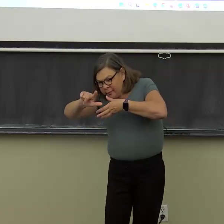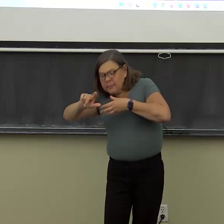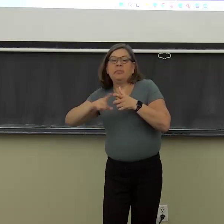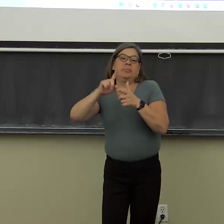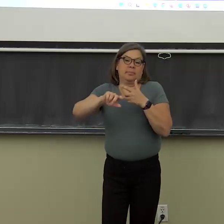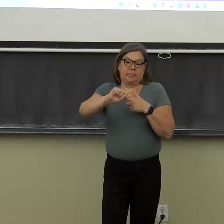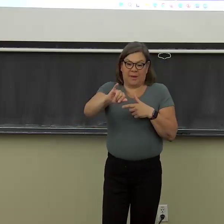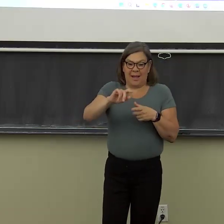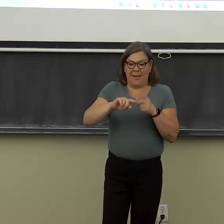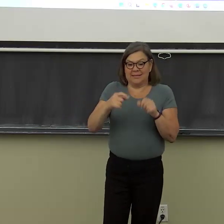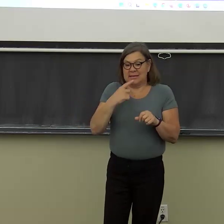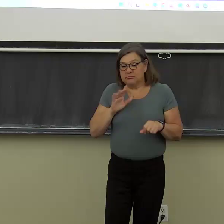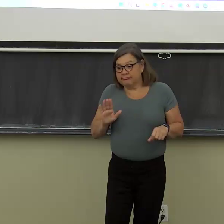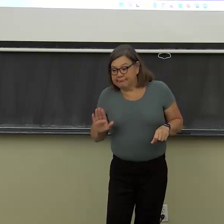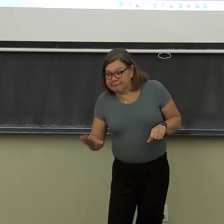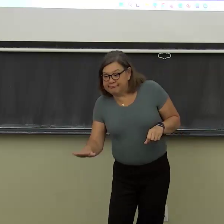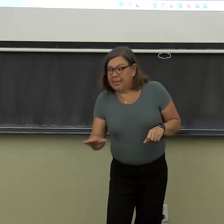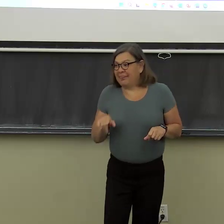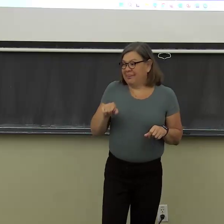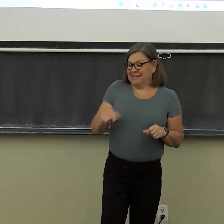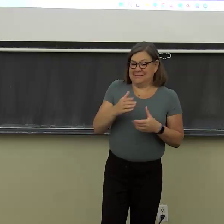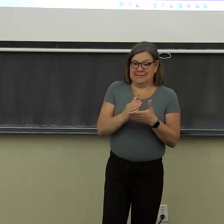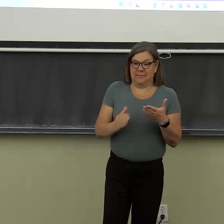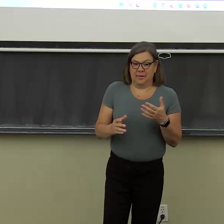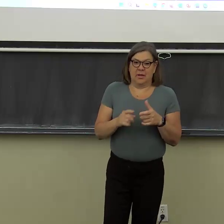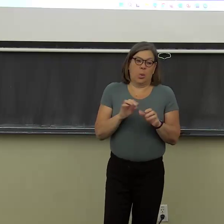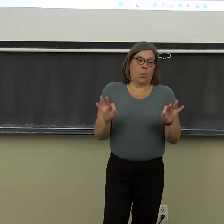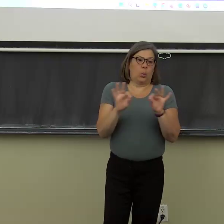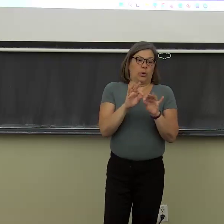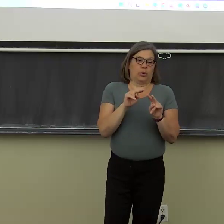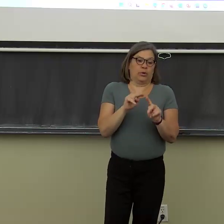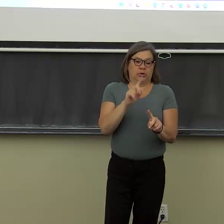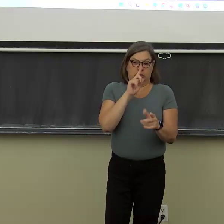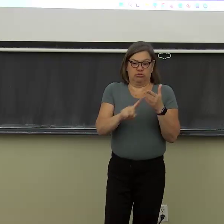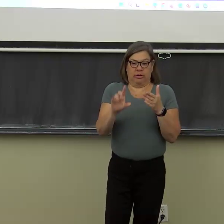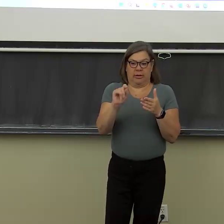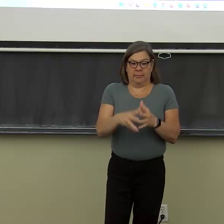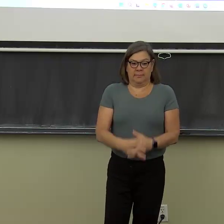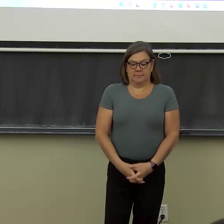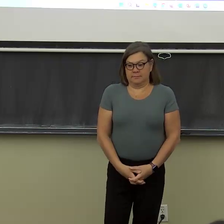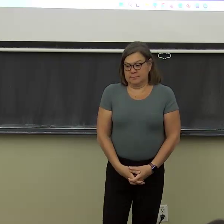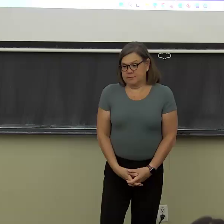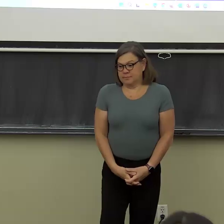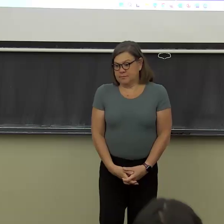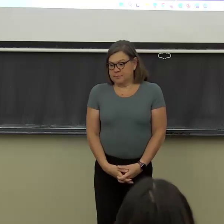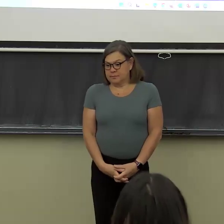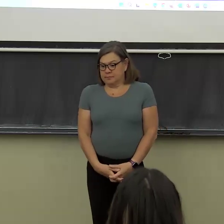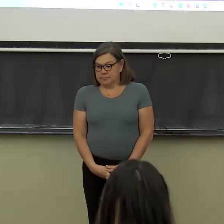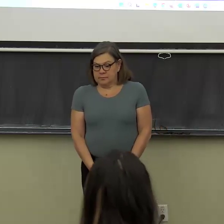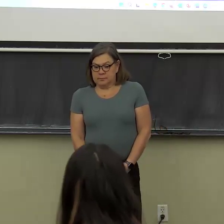the AI could actually see, hey, you know, this is something worth looking into. Yeah.